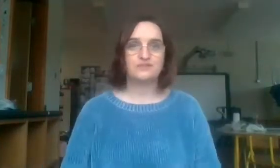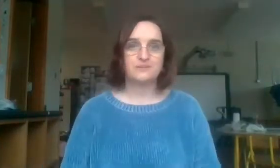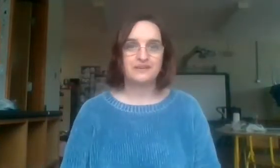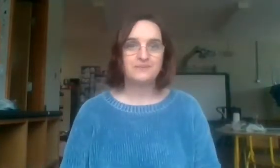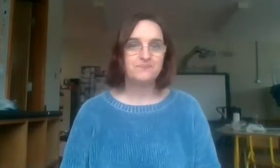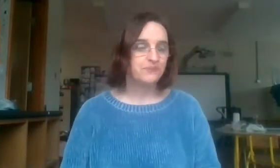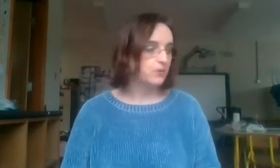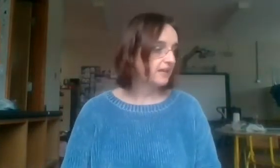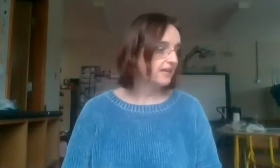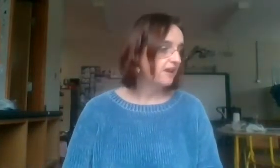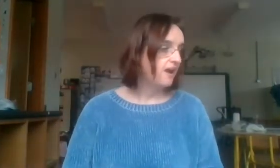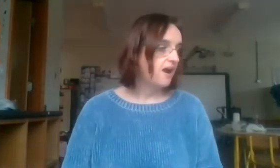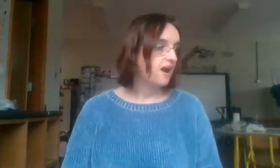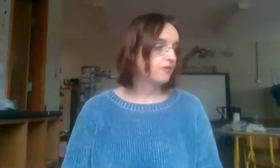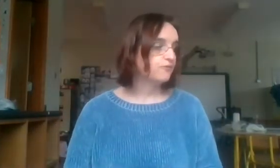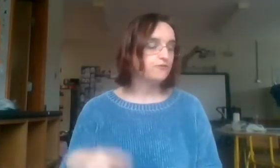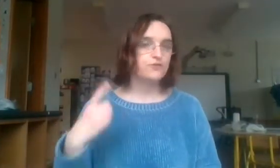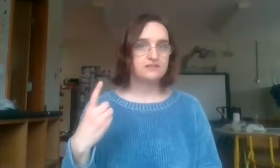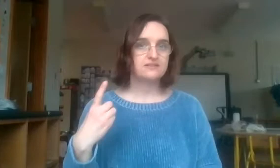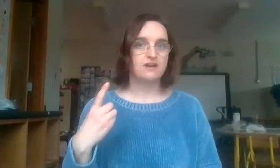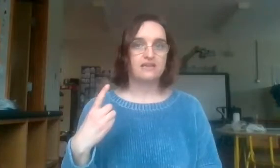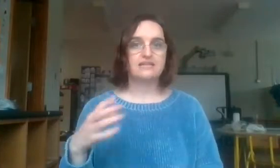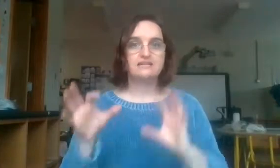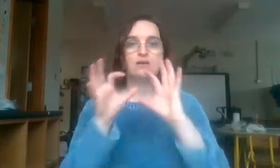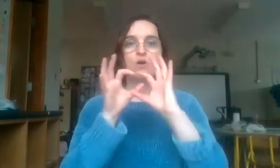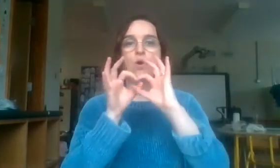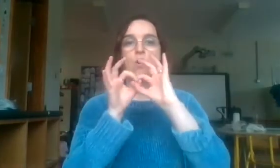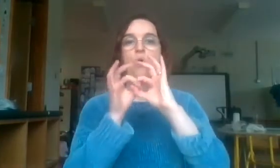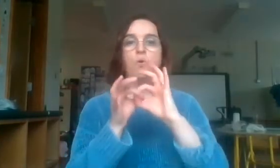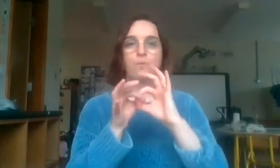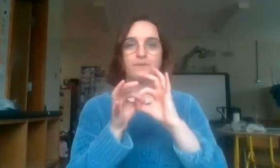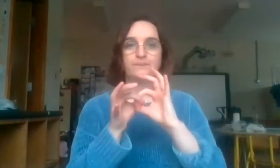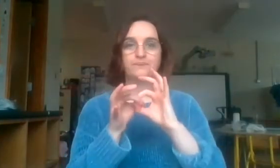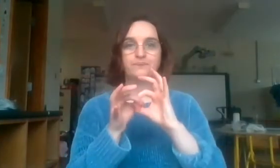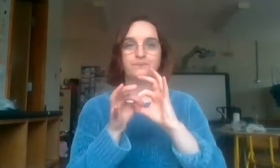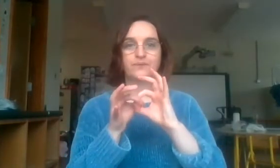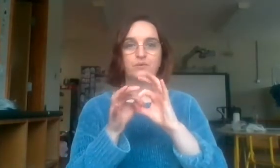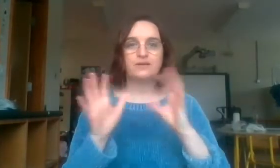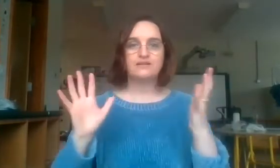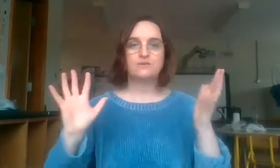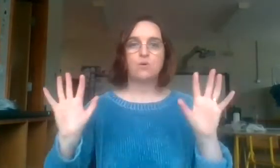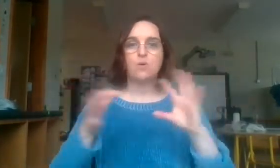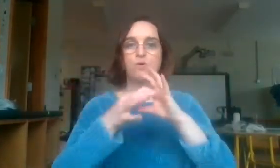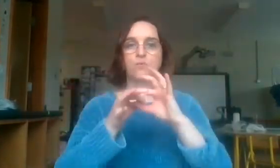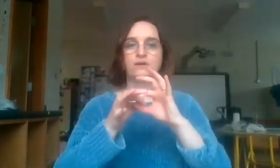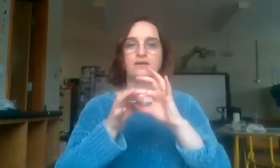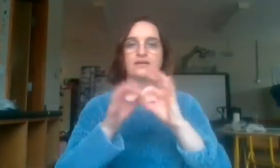week, okay? Our first sign is home, okay? So home